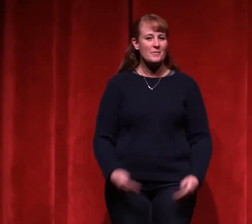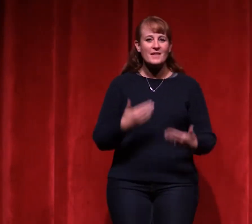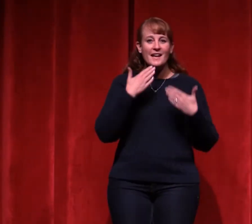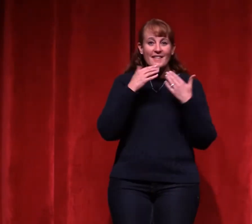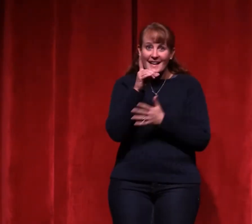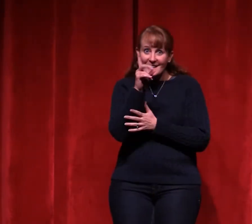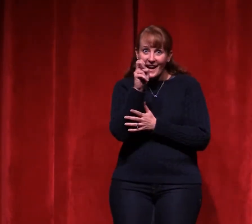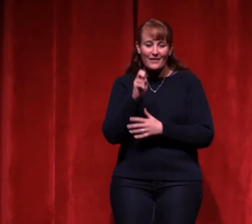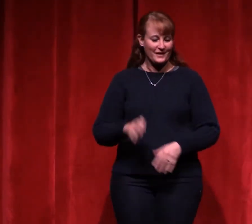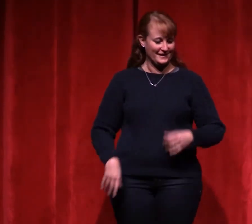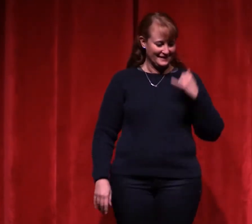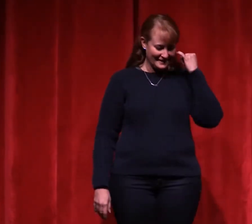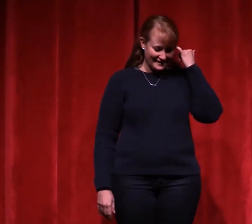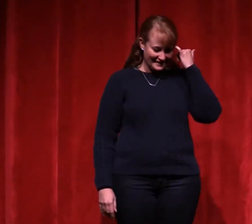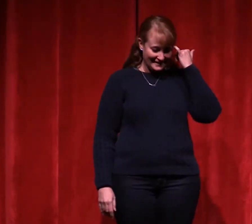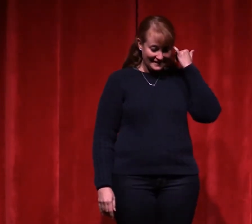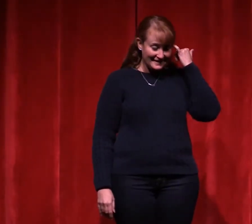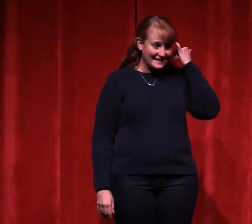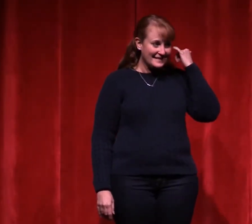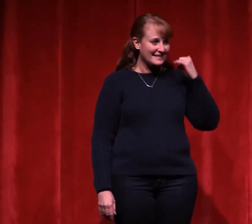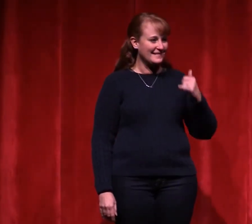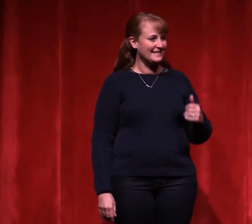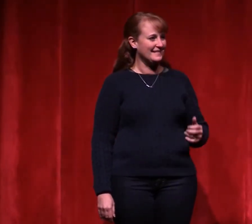Thanks, Dave.